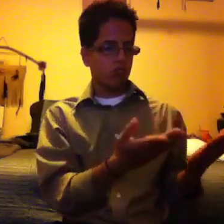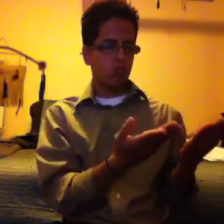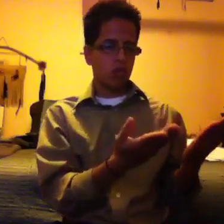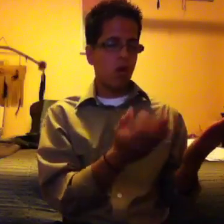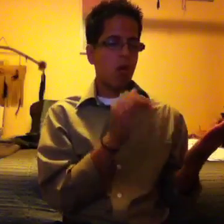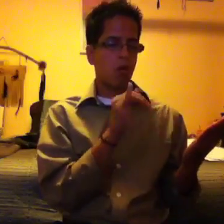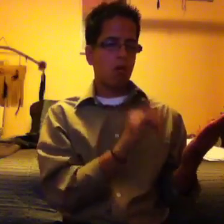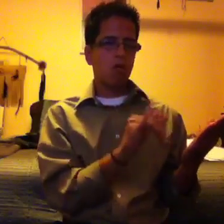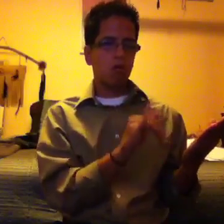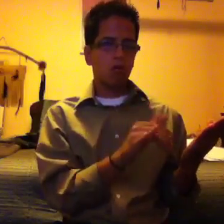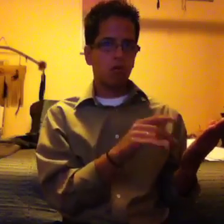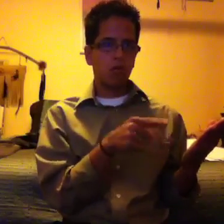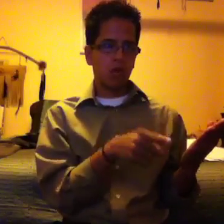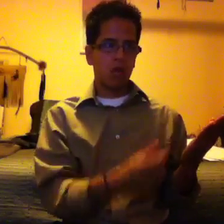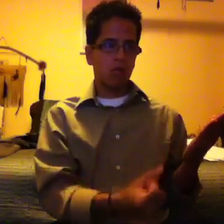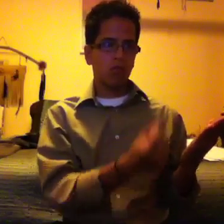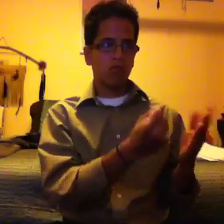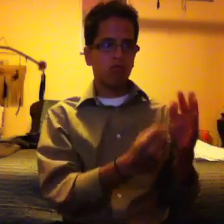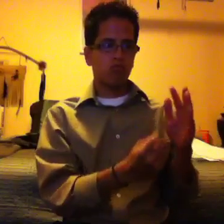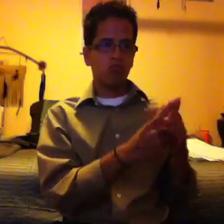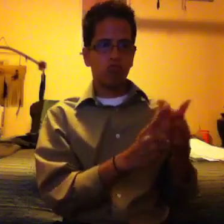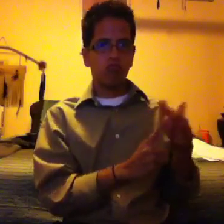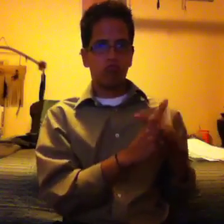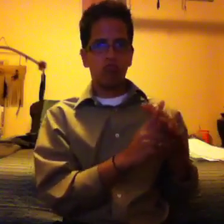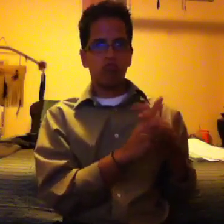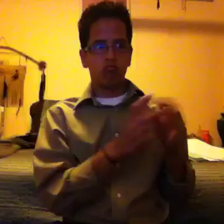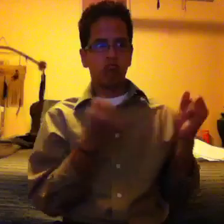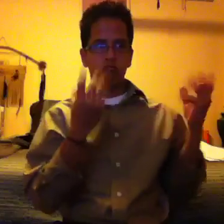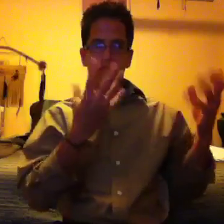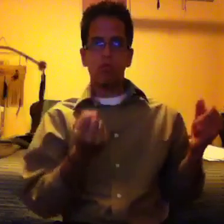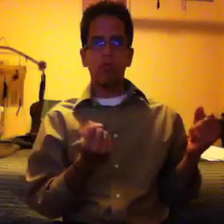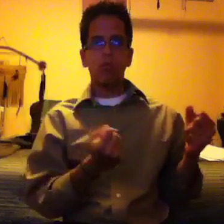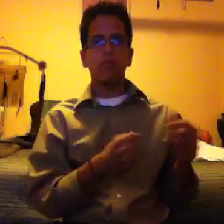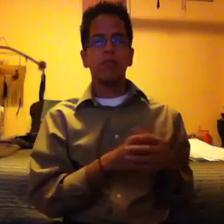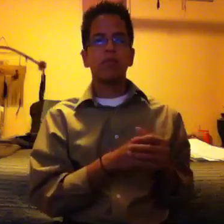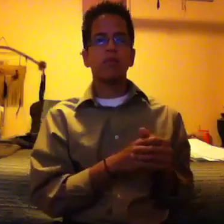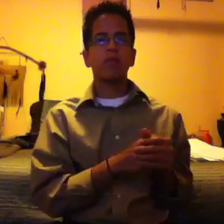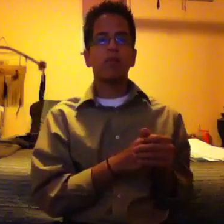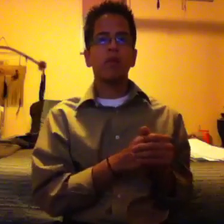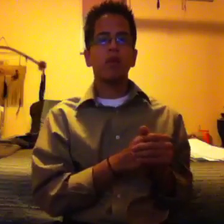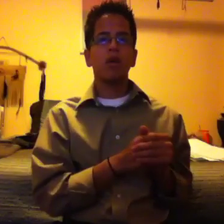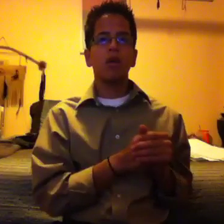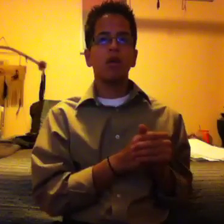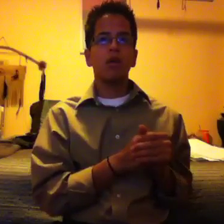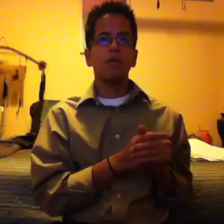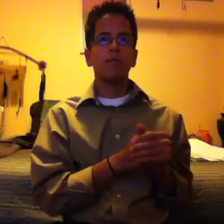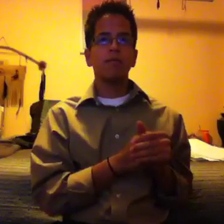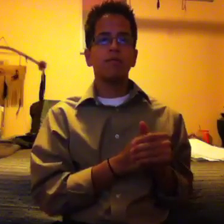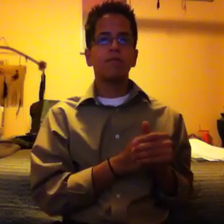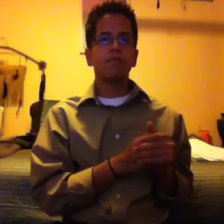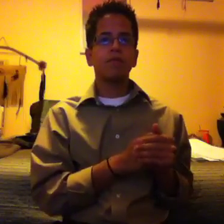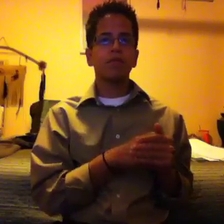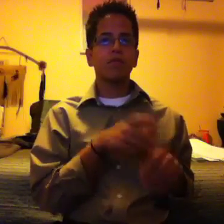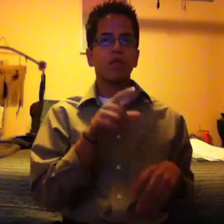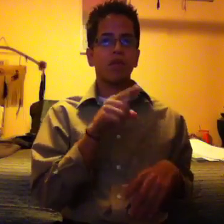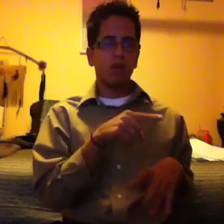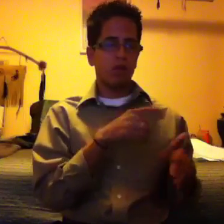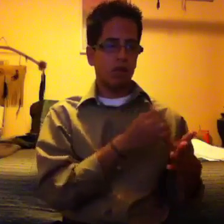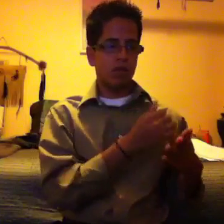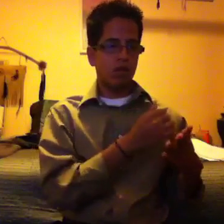about discourse communities and how writers respond to each other, and how writers are writing to create a body of knowledge, and then they